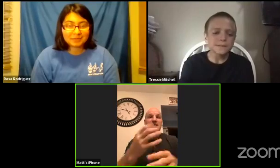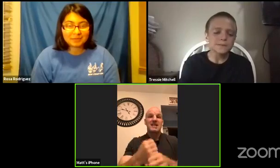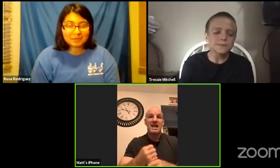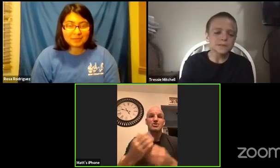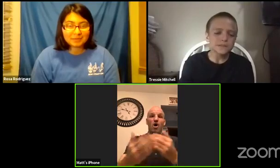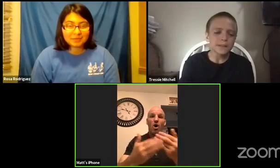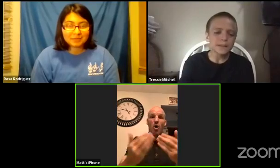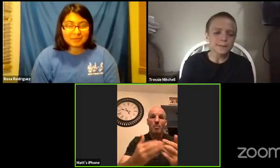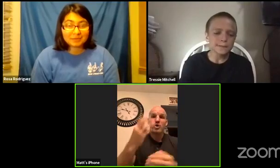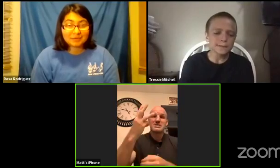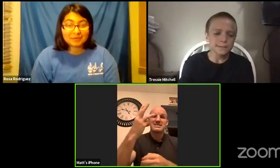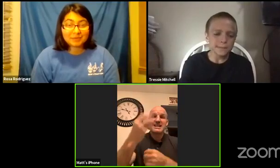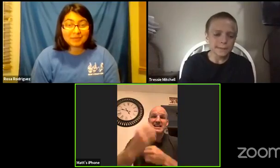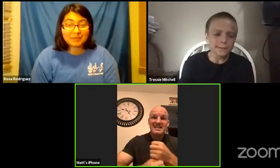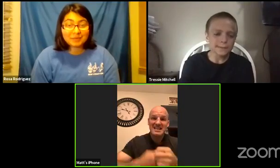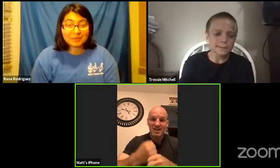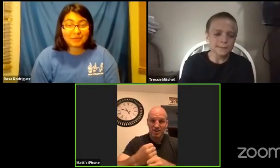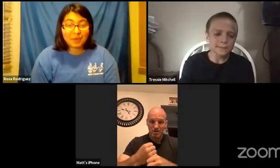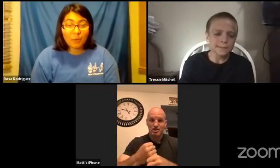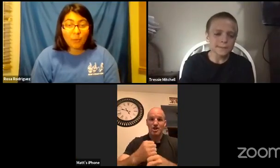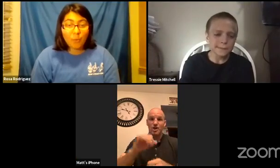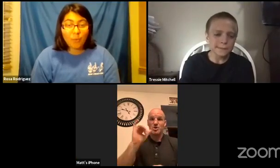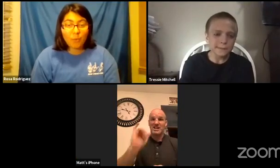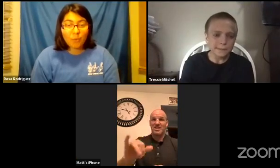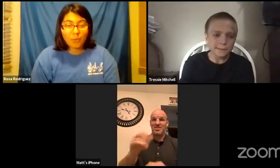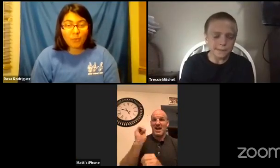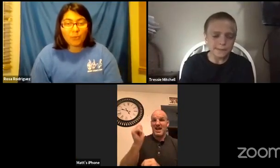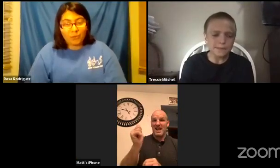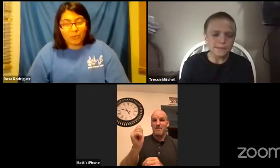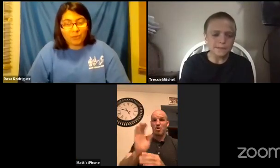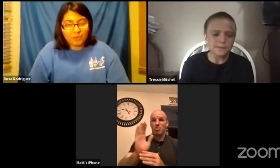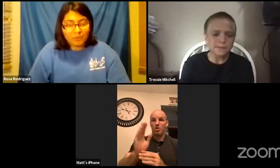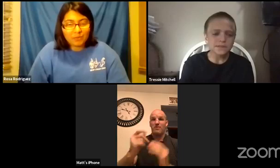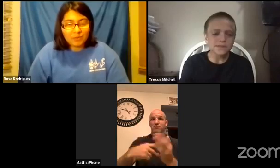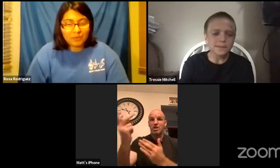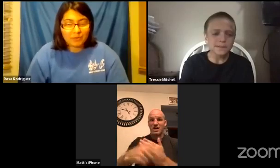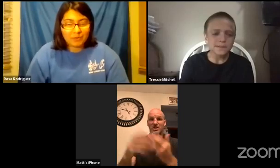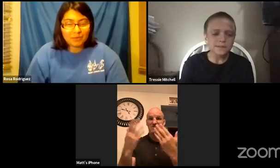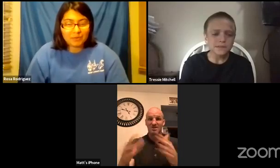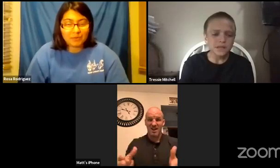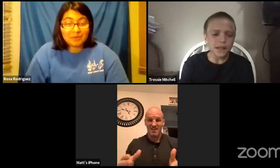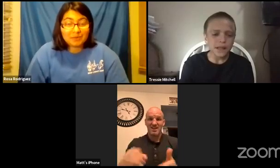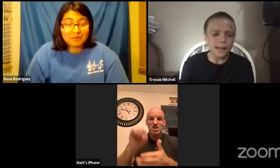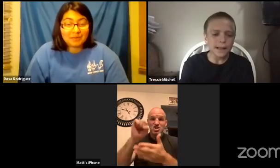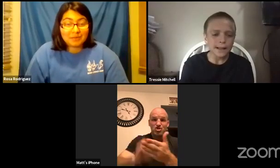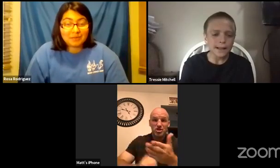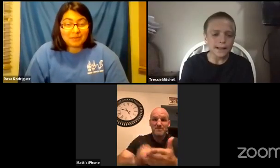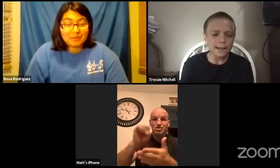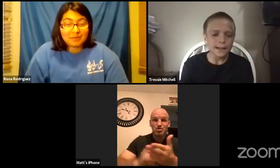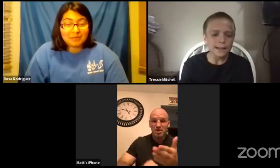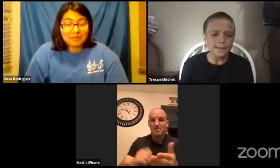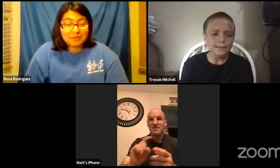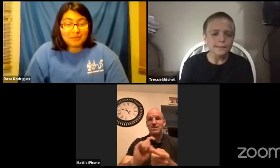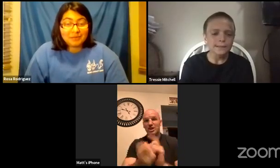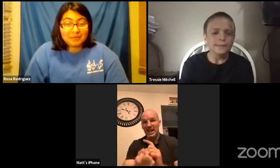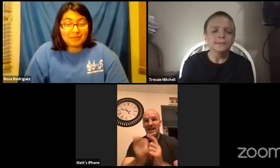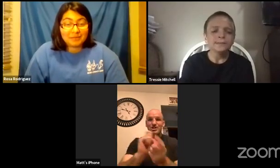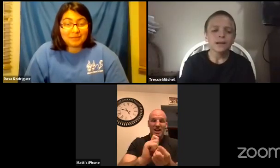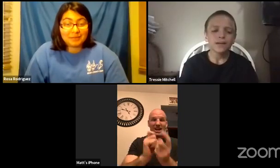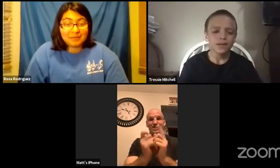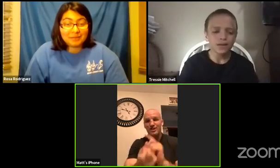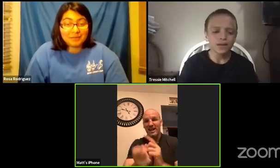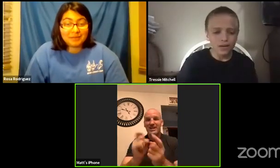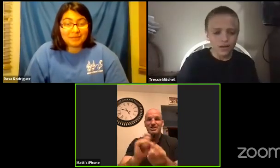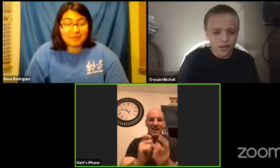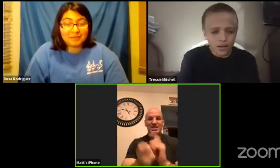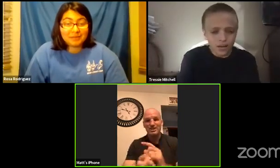Let's try. It took us almost 6 years to actually complete the